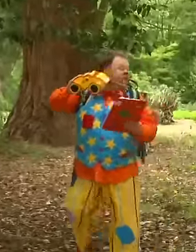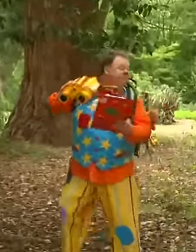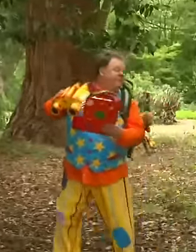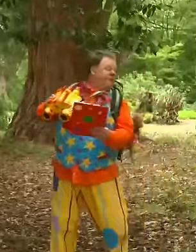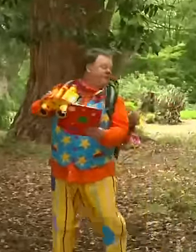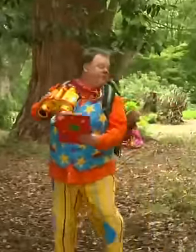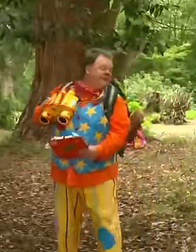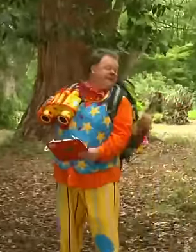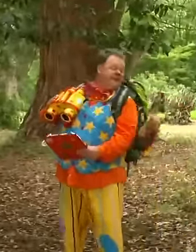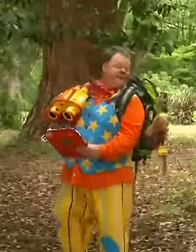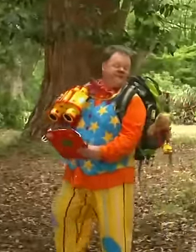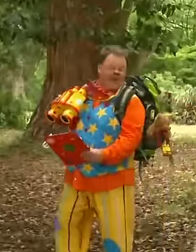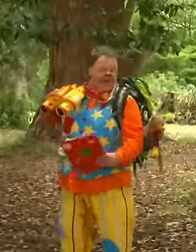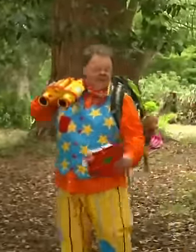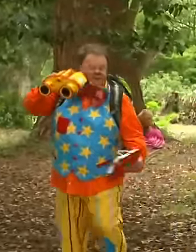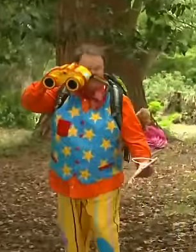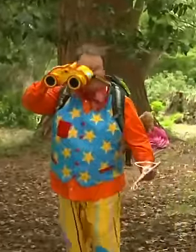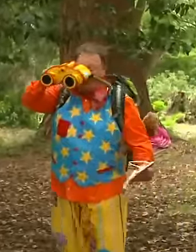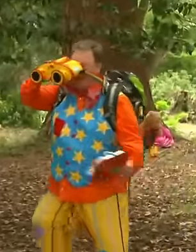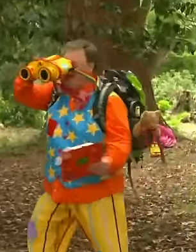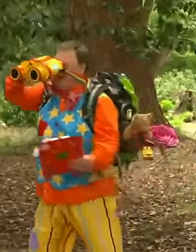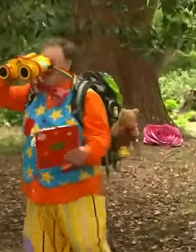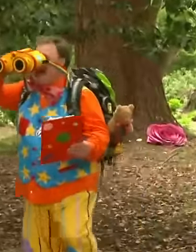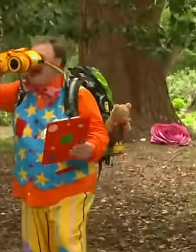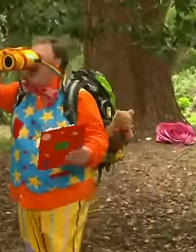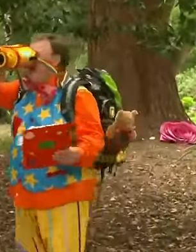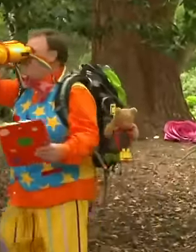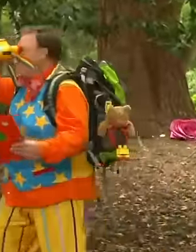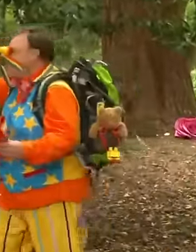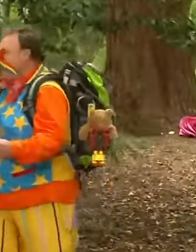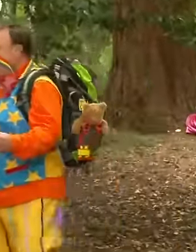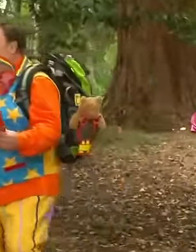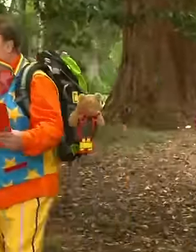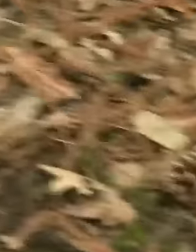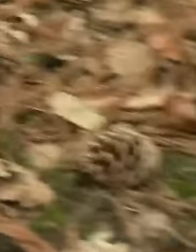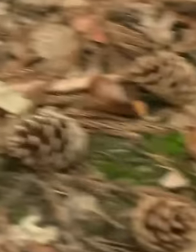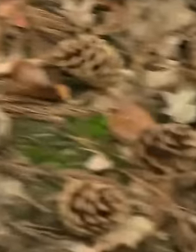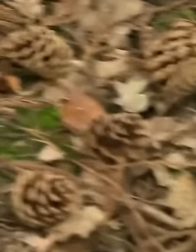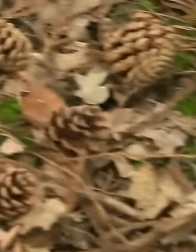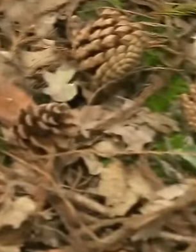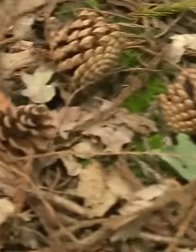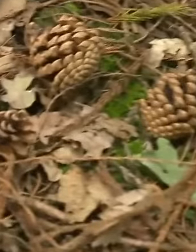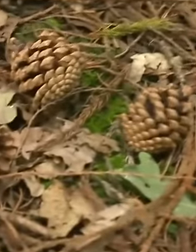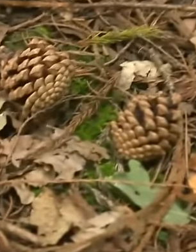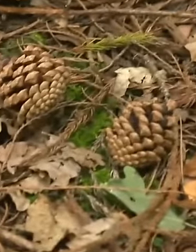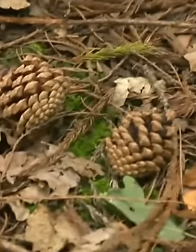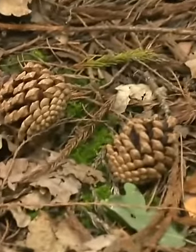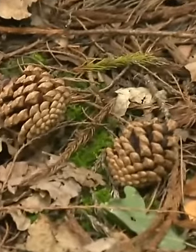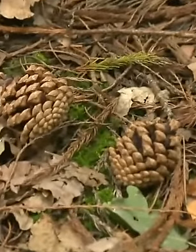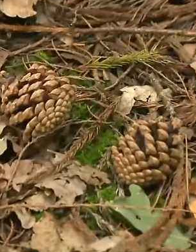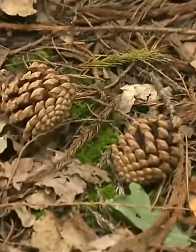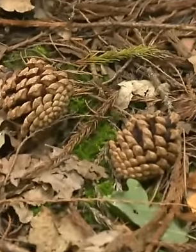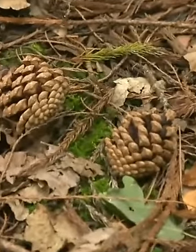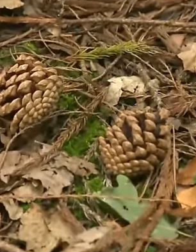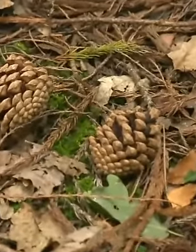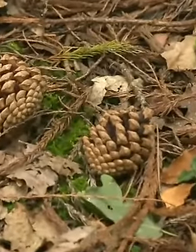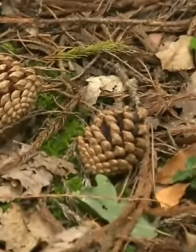Keep spotting, Tumble Ted. Right. Let's see now. Aha! I've spotted something!